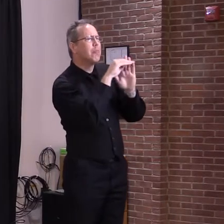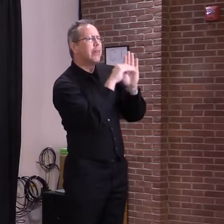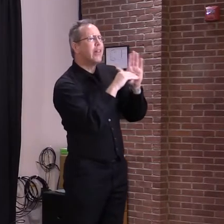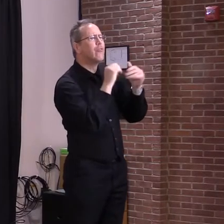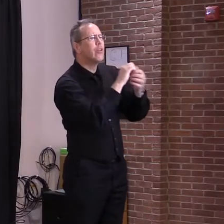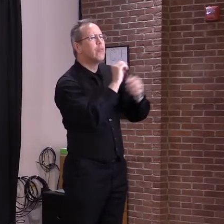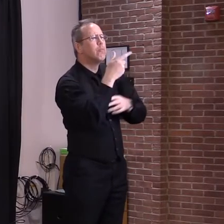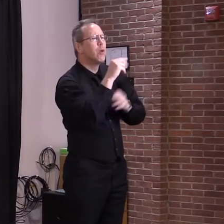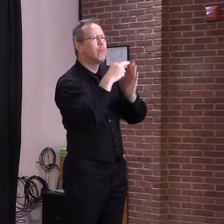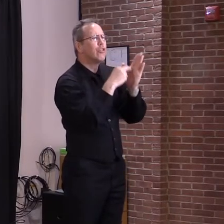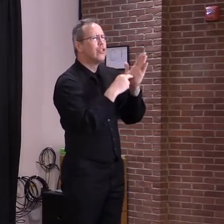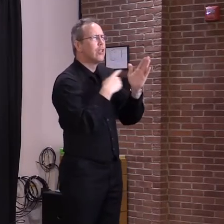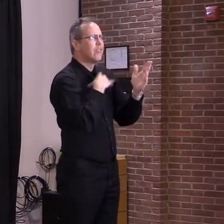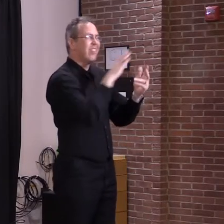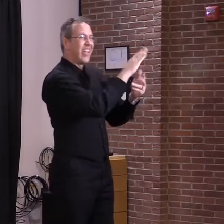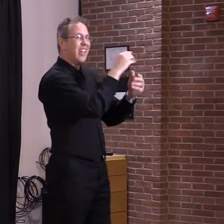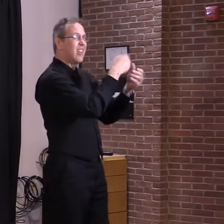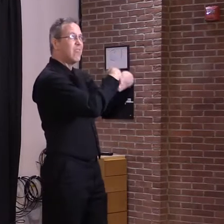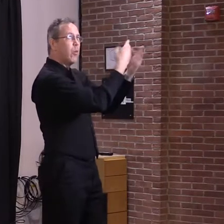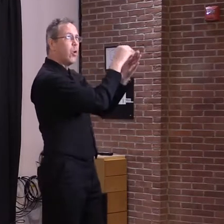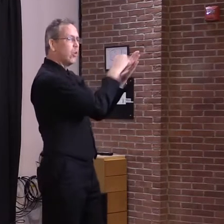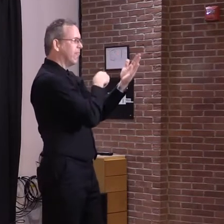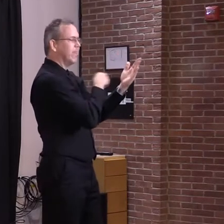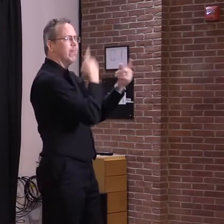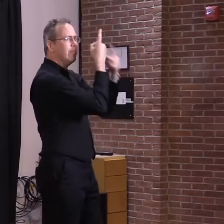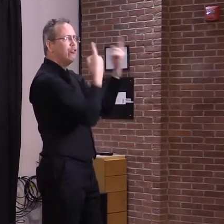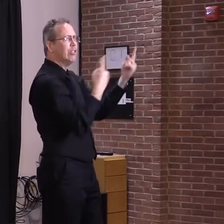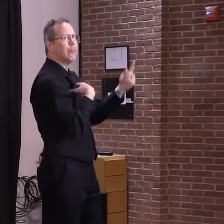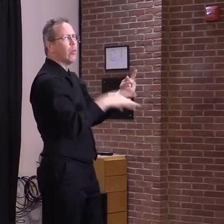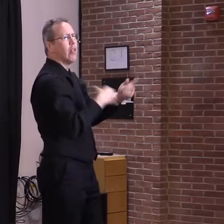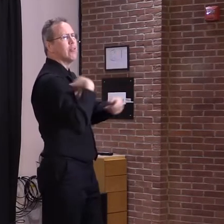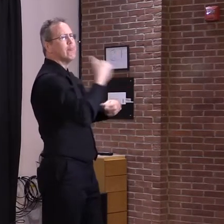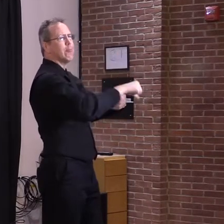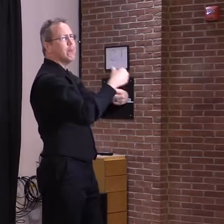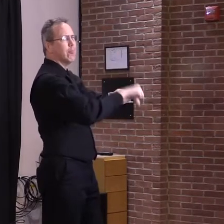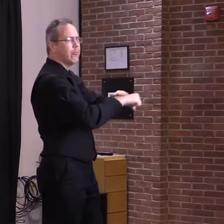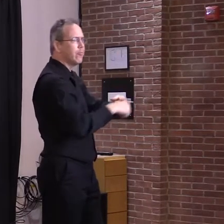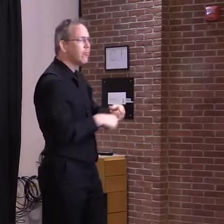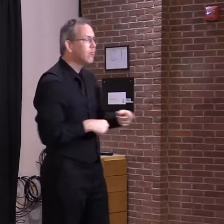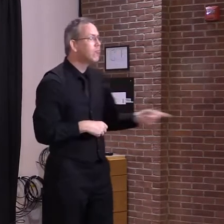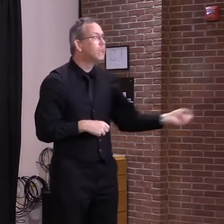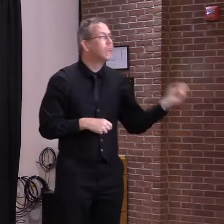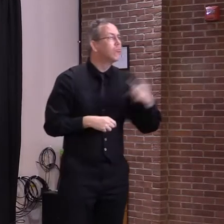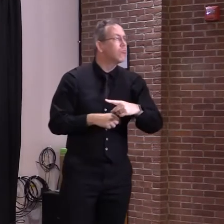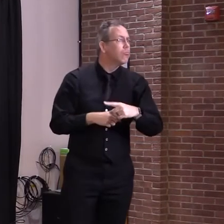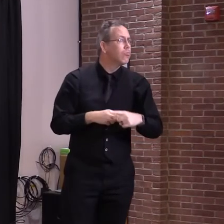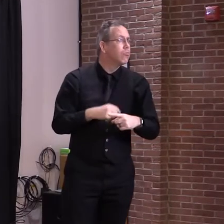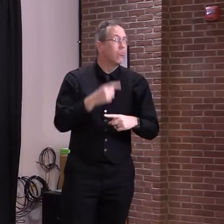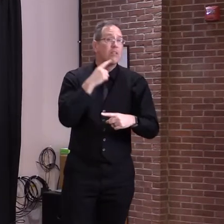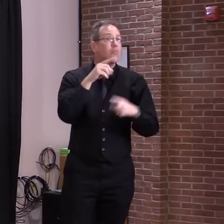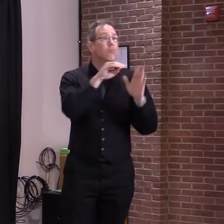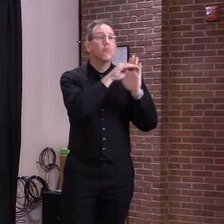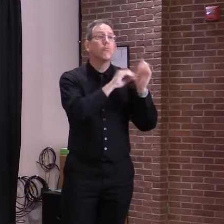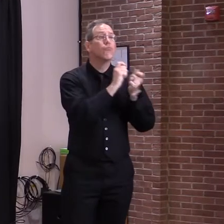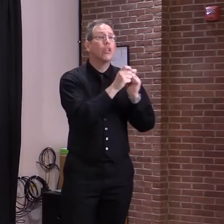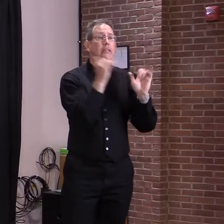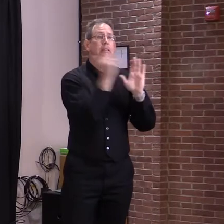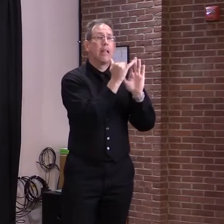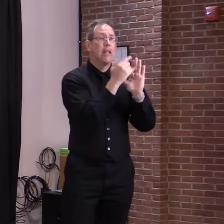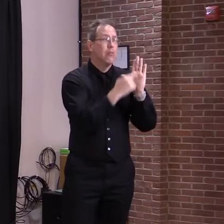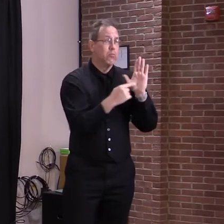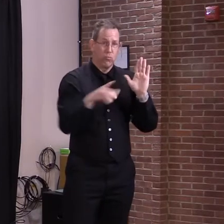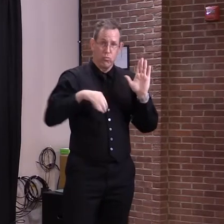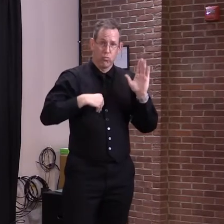problematic. If changes aren't made to the House's budget and the Senate moves along with the House's recommendations, would